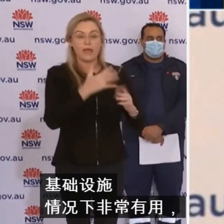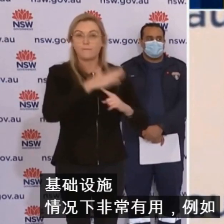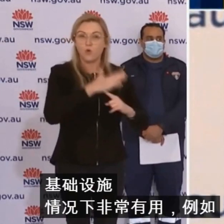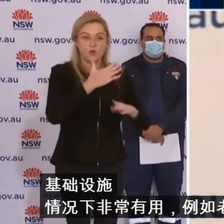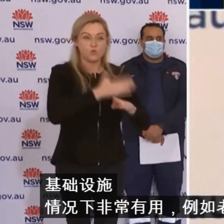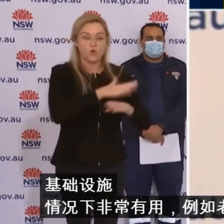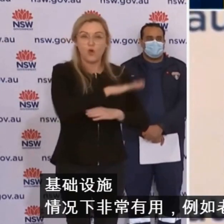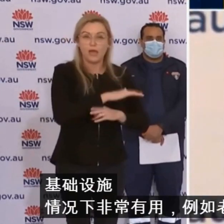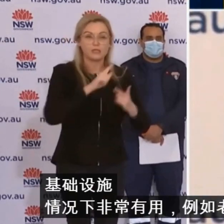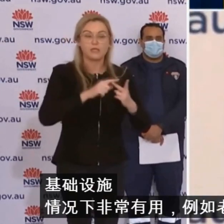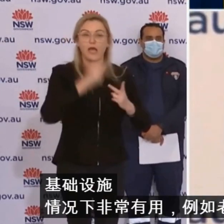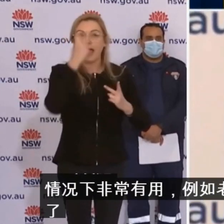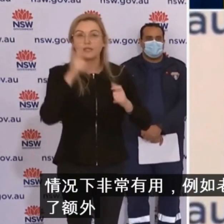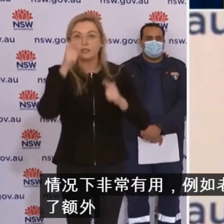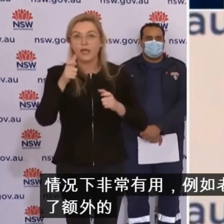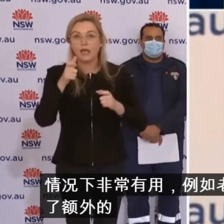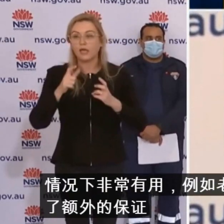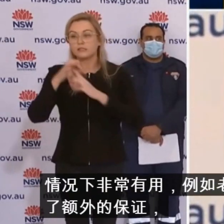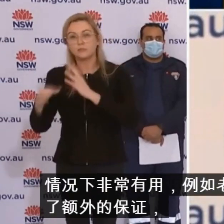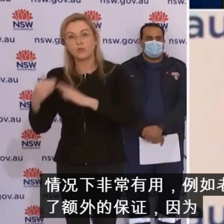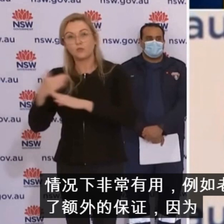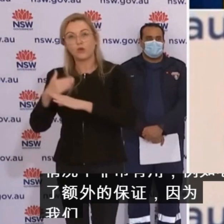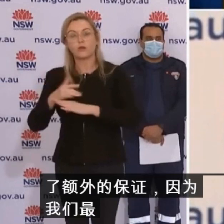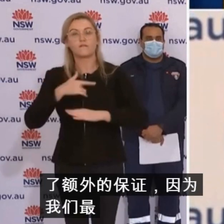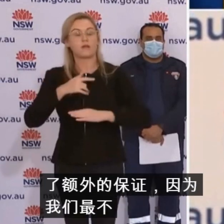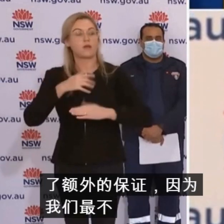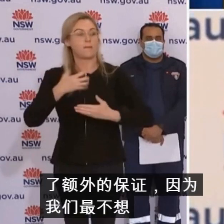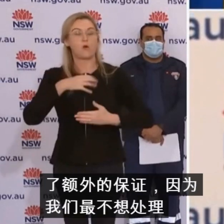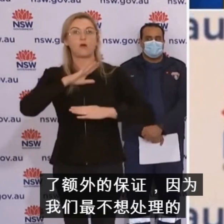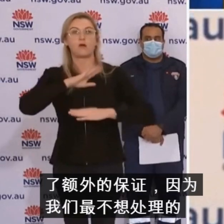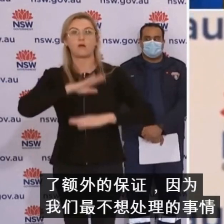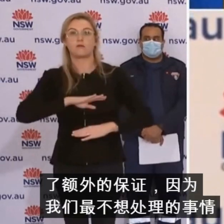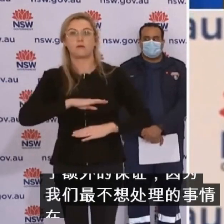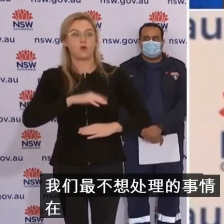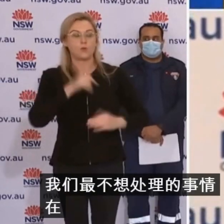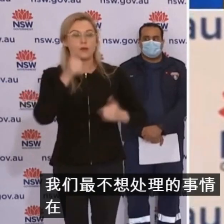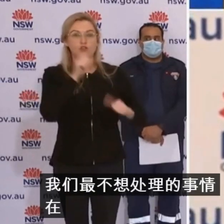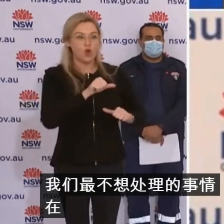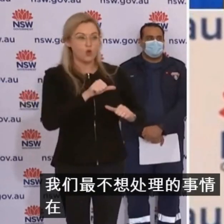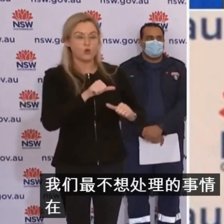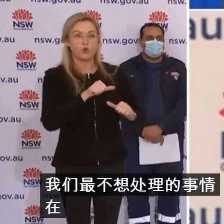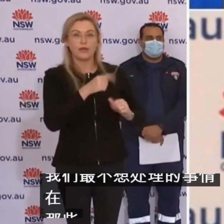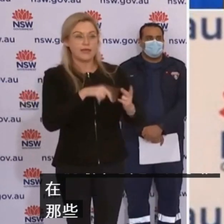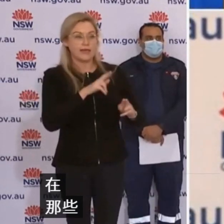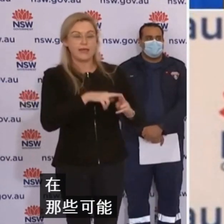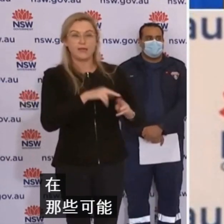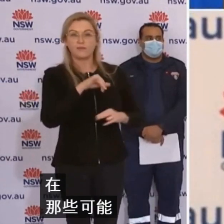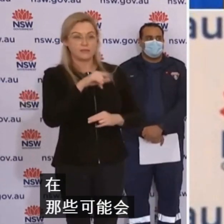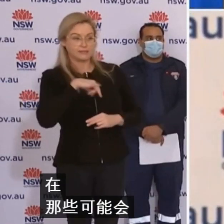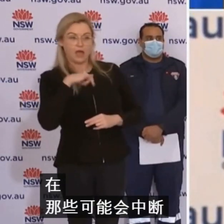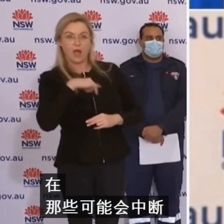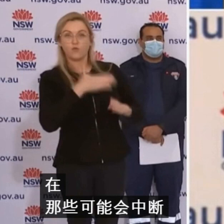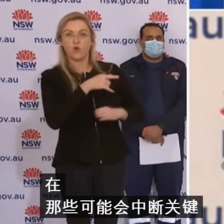situations like aged care. It gives us that added assurance, because the last thing we want to be dealing with is having a worker positive in those settings, which